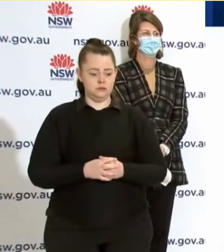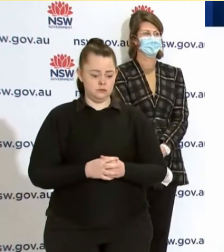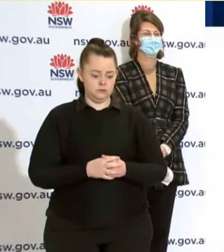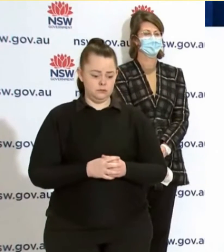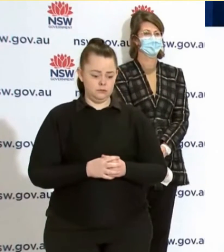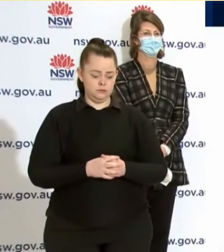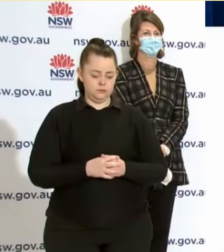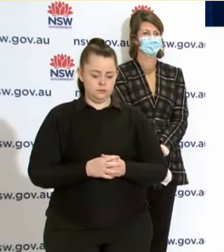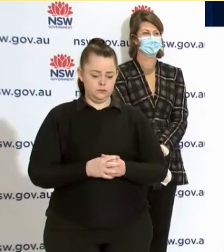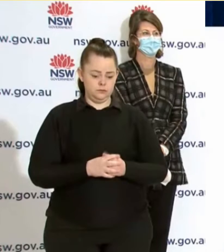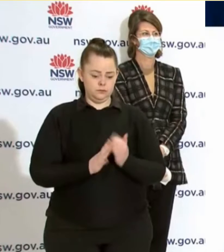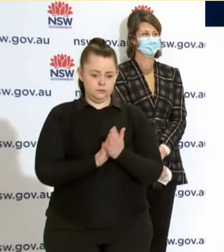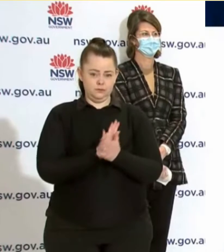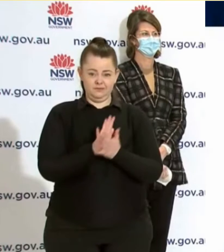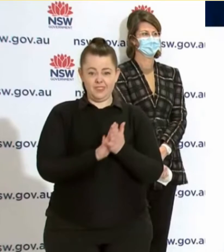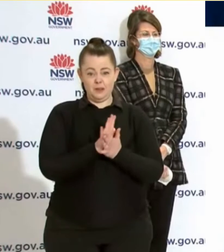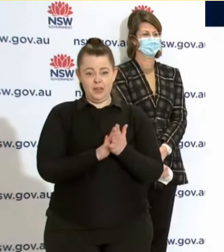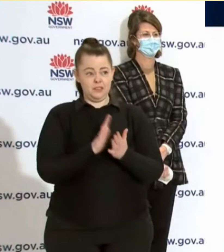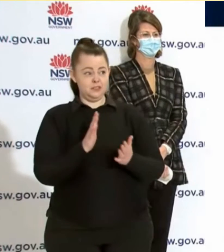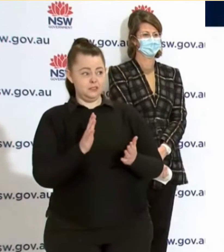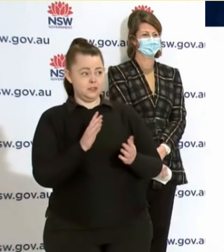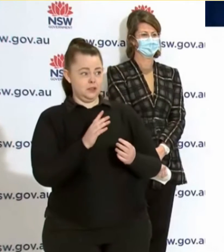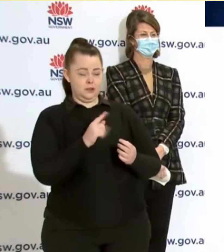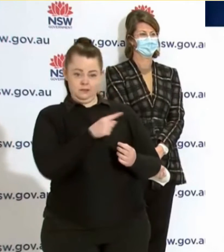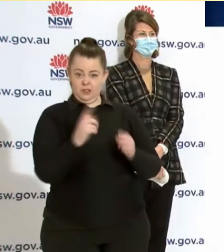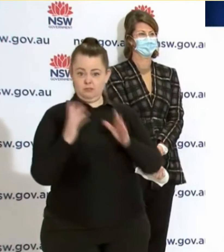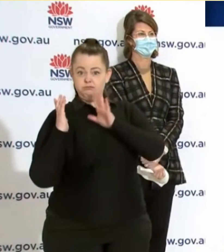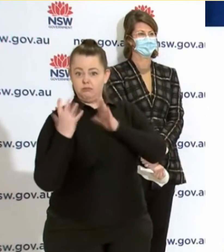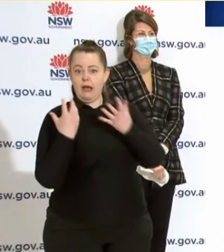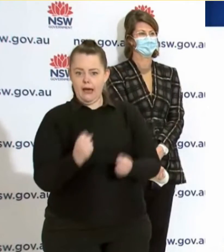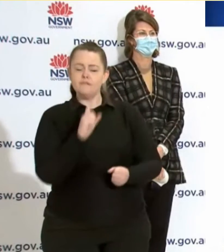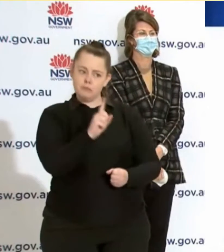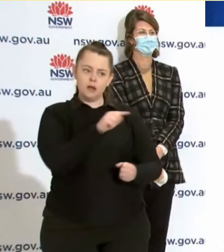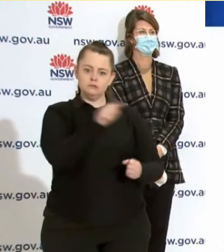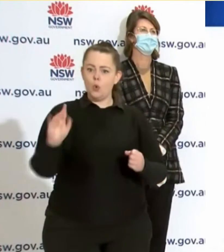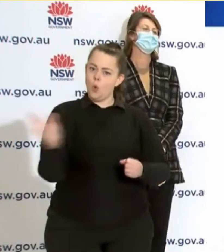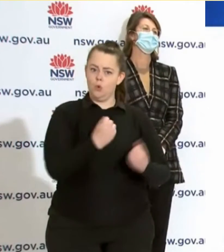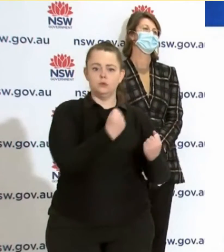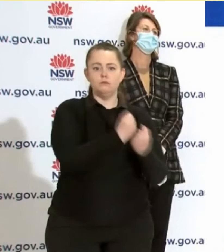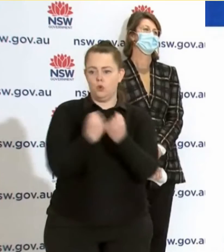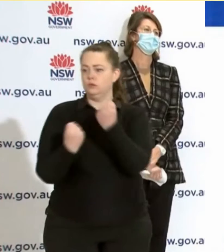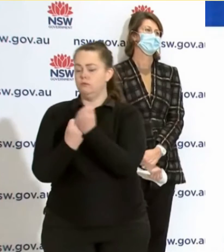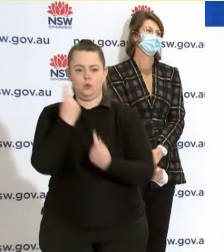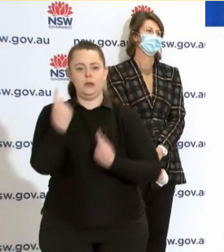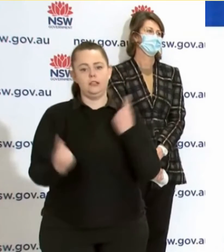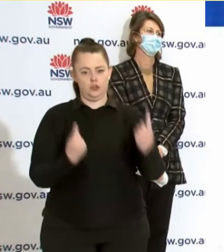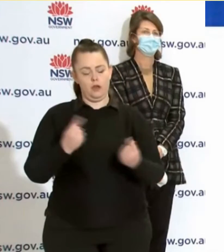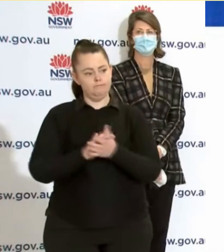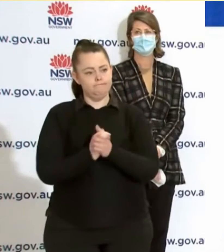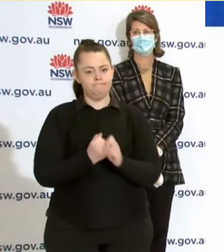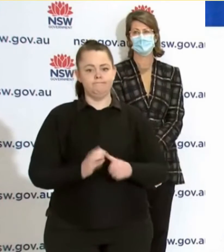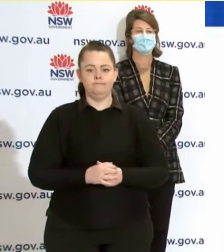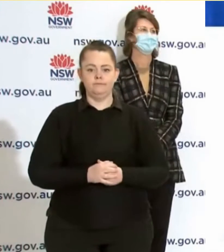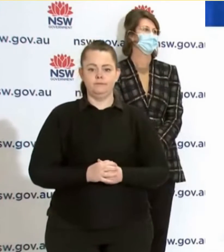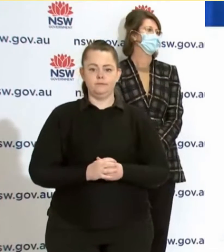well, that all the specialists are supporting one another, all of our health workers are supporting one another and being very flexible, and we're deeply grateful for that.